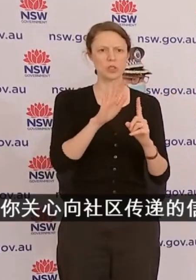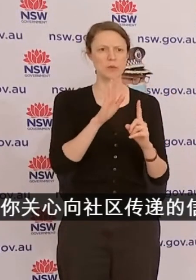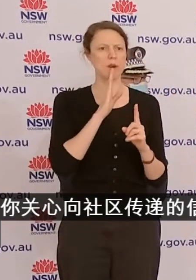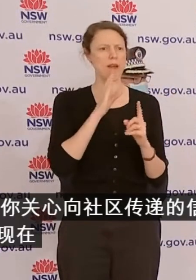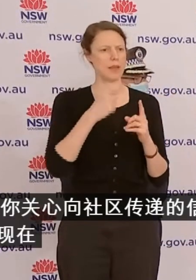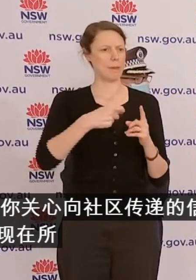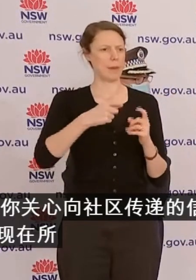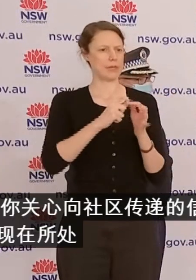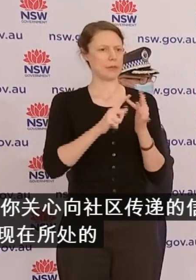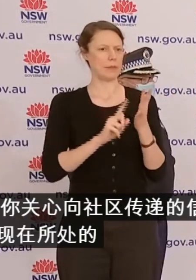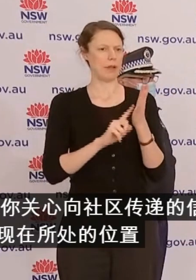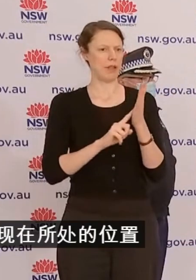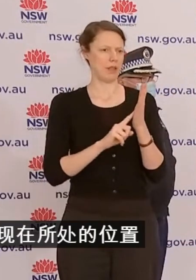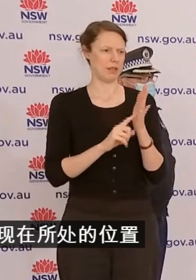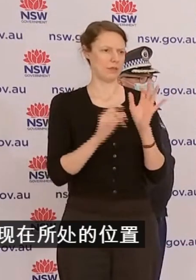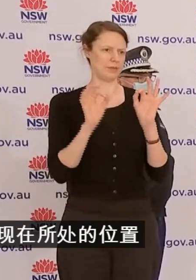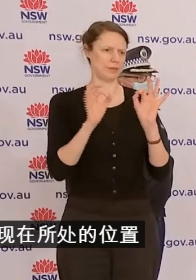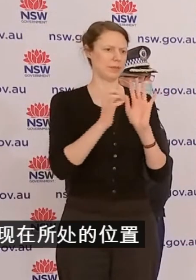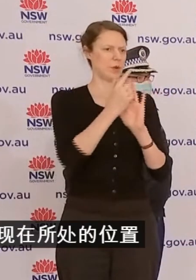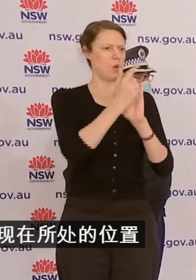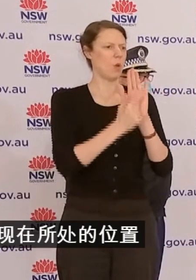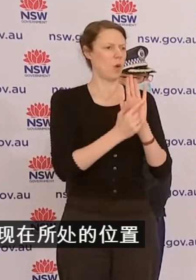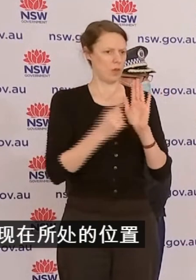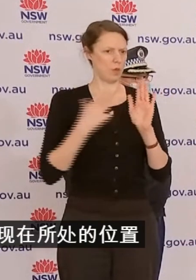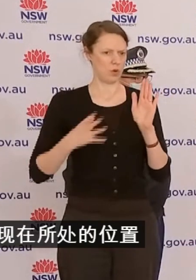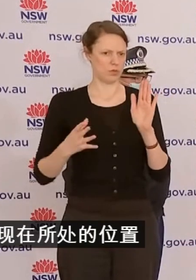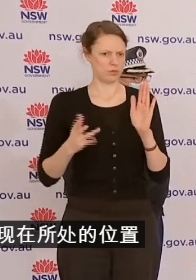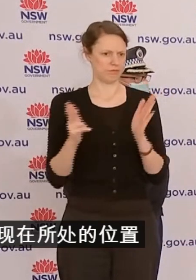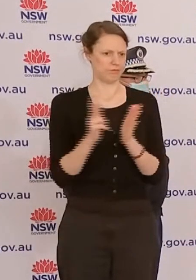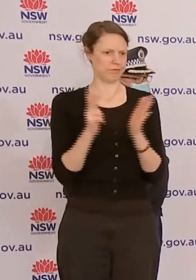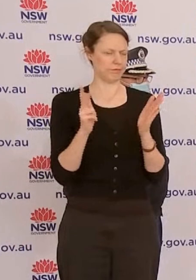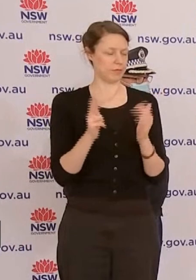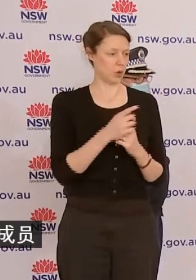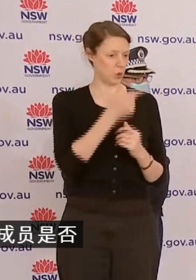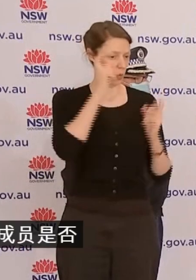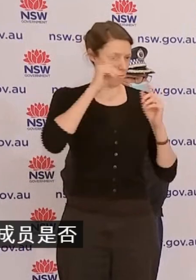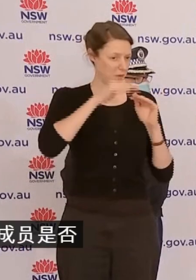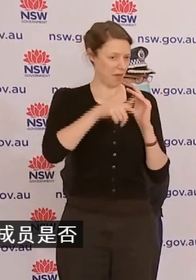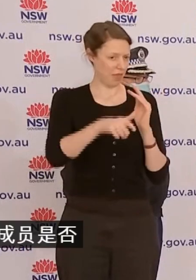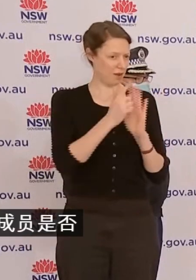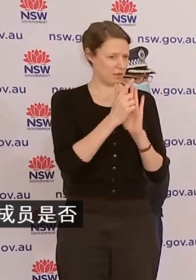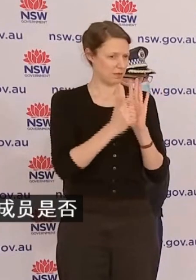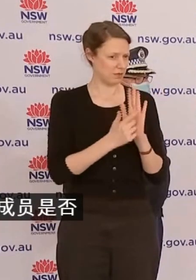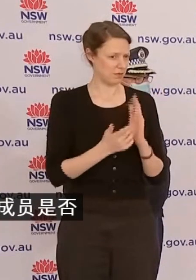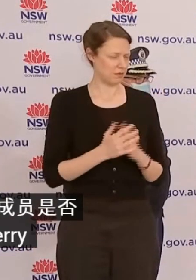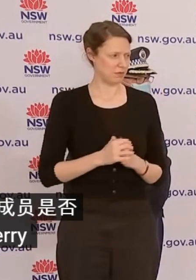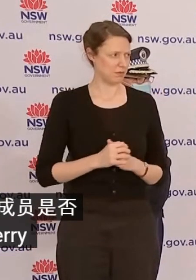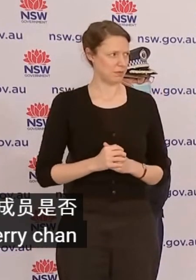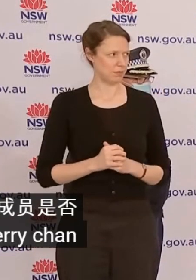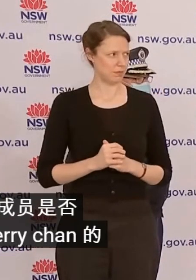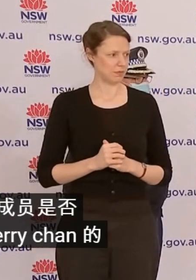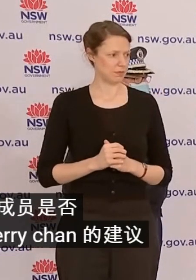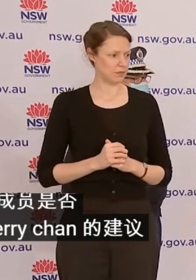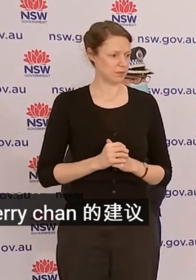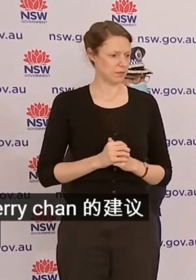that sends to the community, given where we are right now, and should the members of your government be taking Kerry Chan's